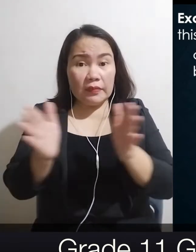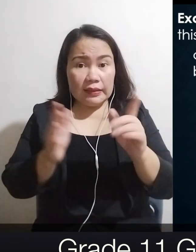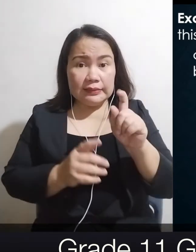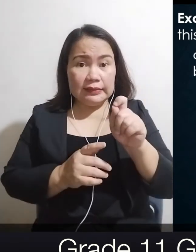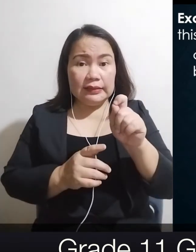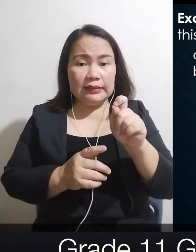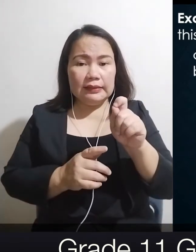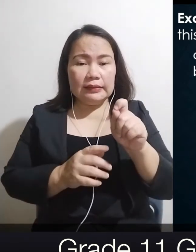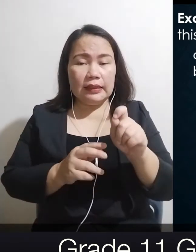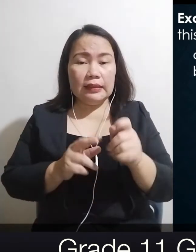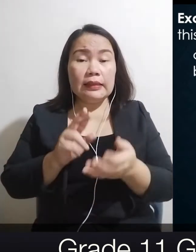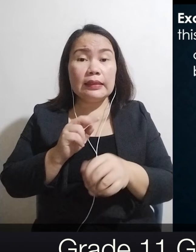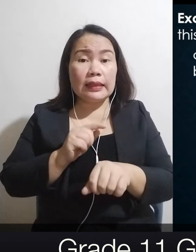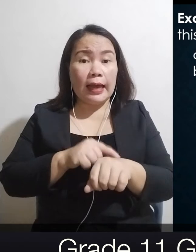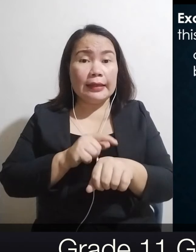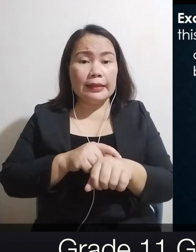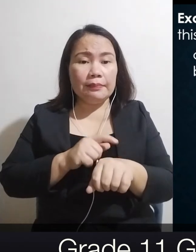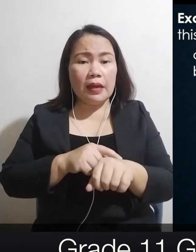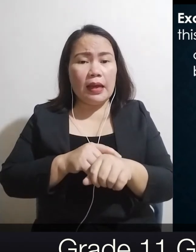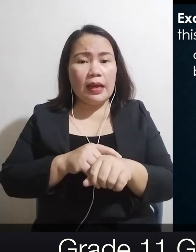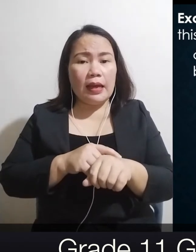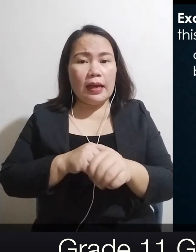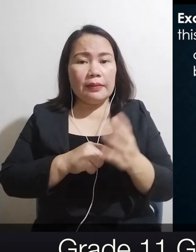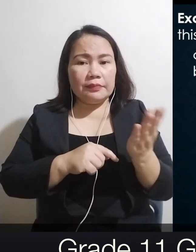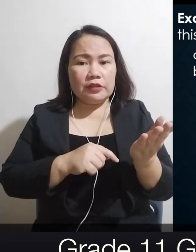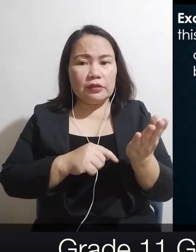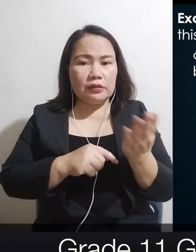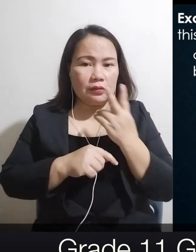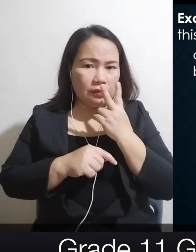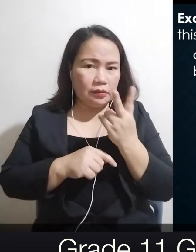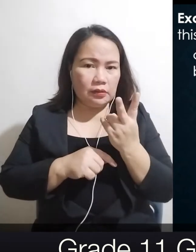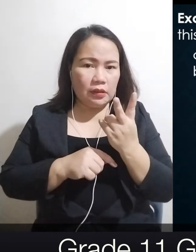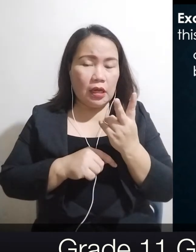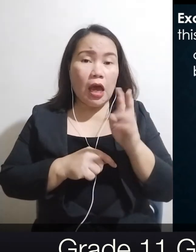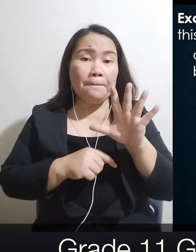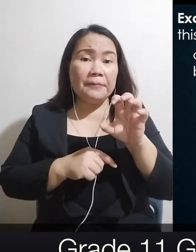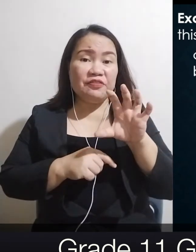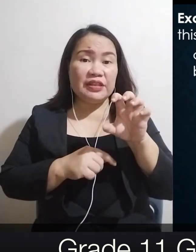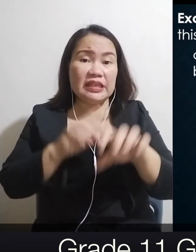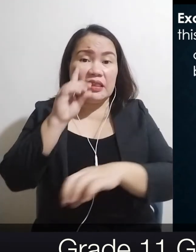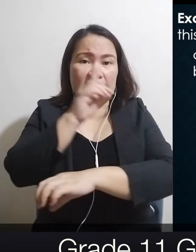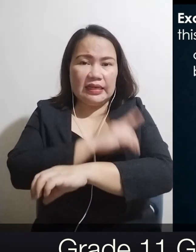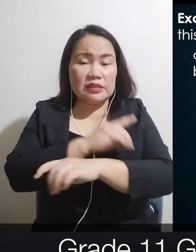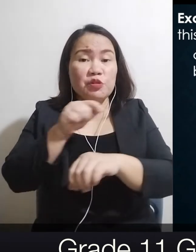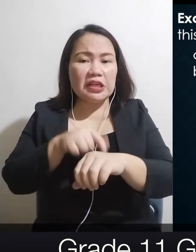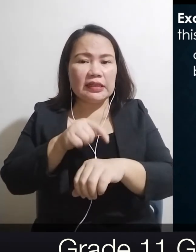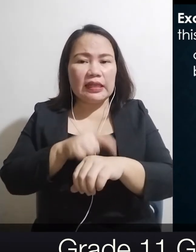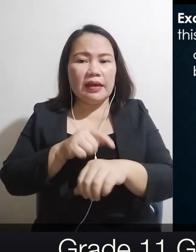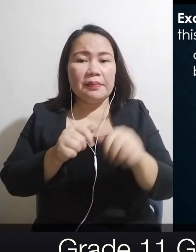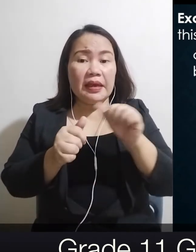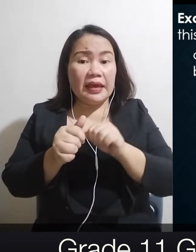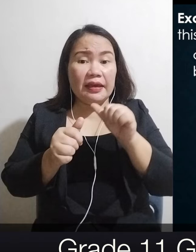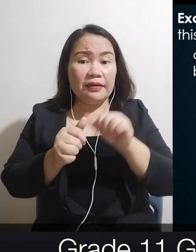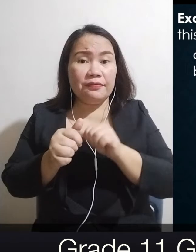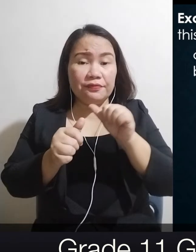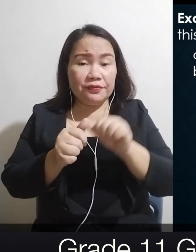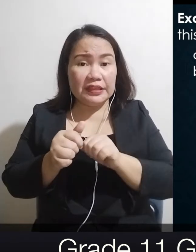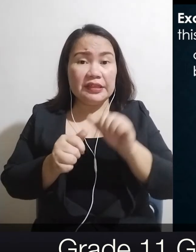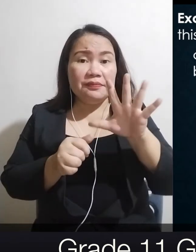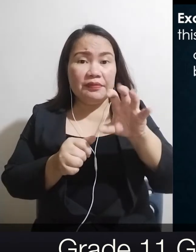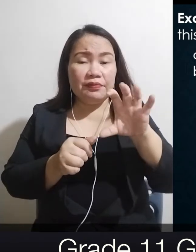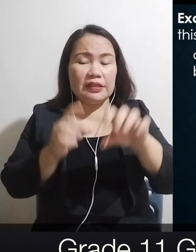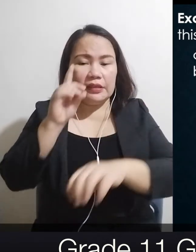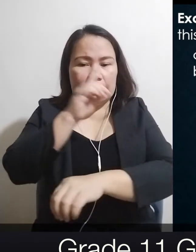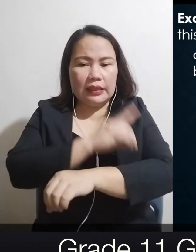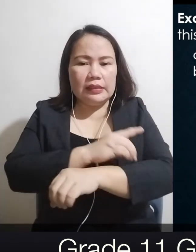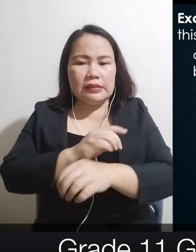yung capital letter T, that is the unit of time. So ano ba yung units of time natin dyan? So that is 15 days. So